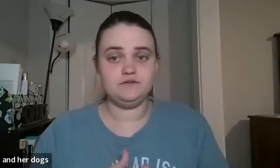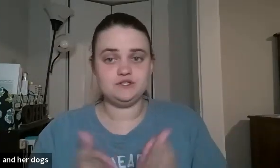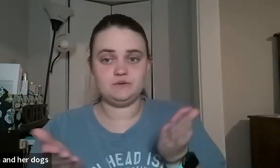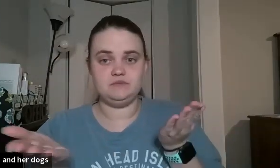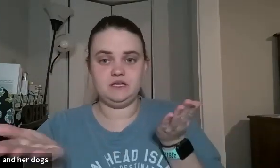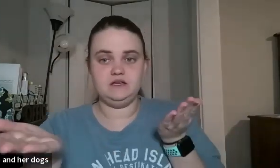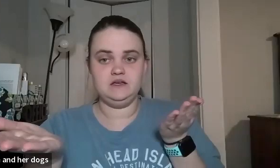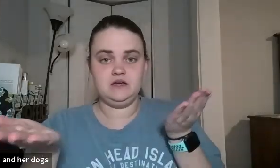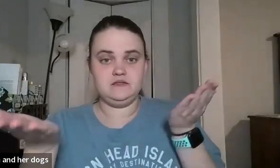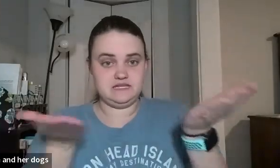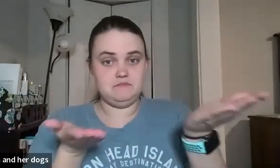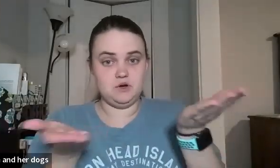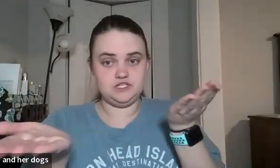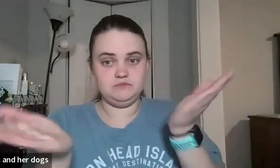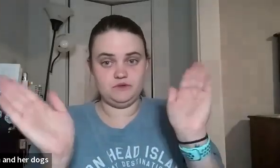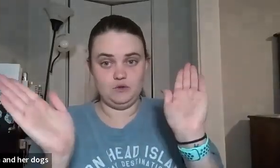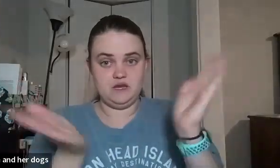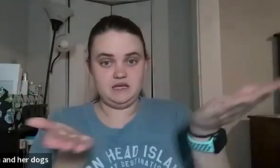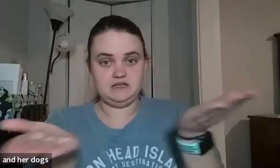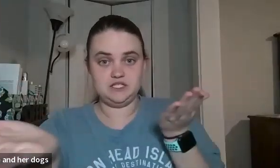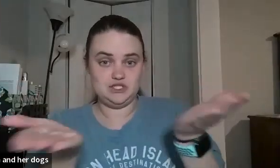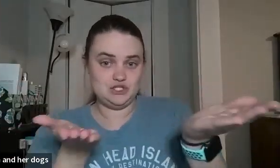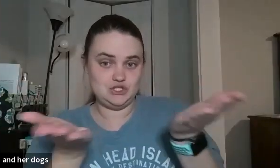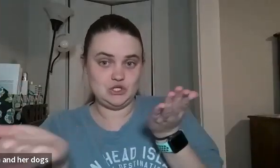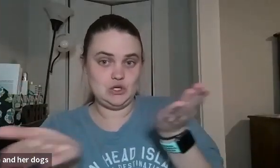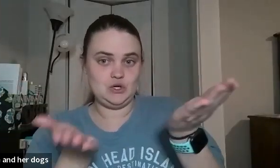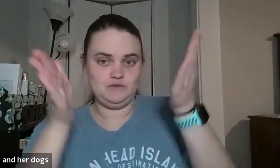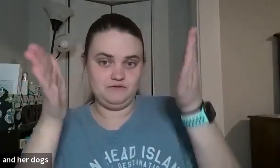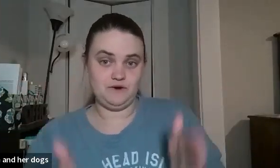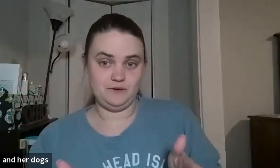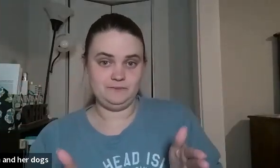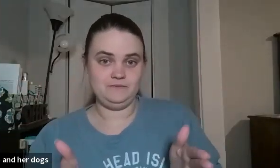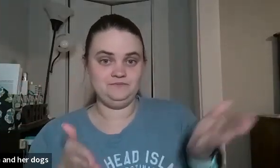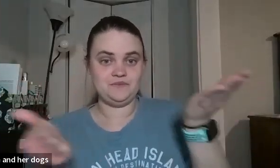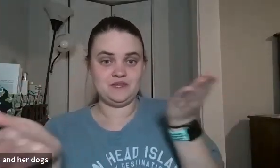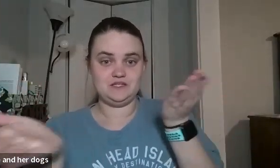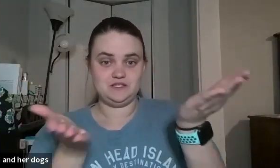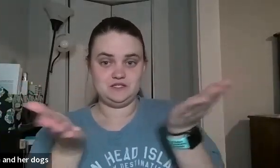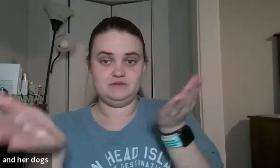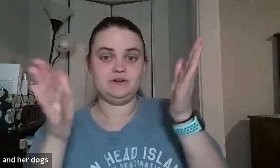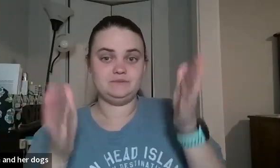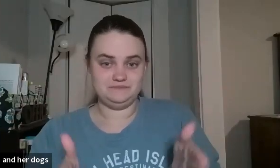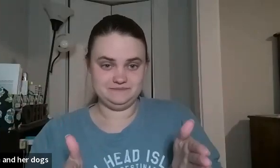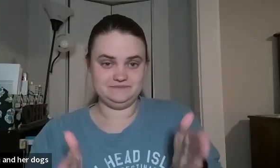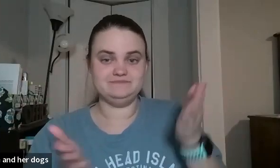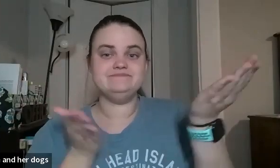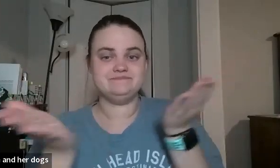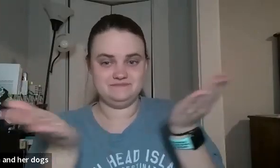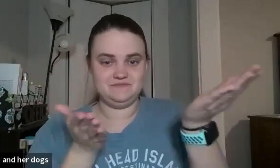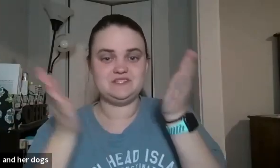is going to be the same motion, but with open hands. Server. Server.